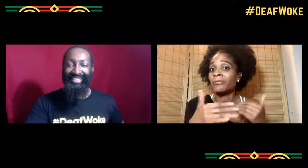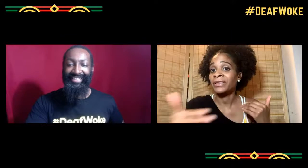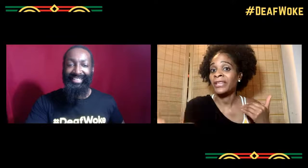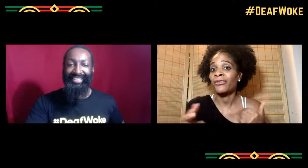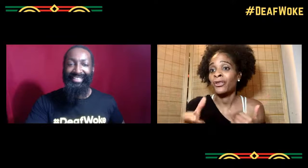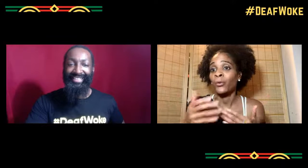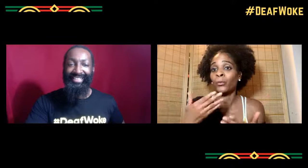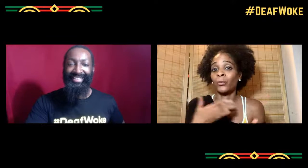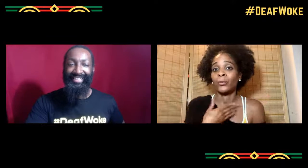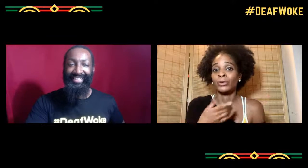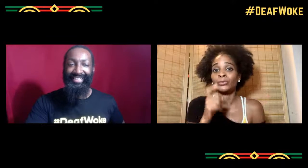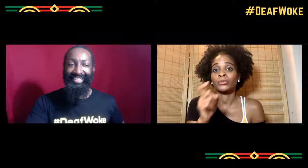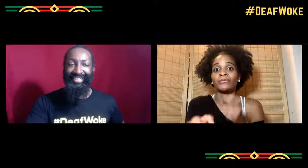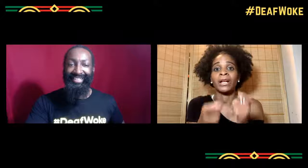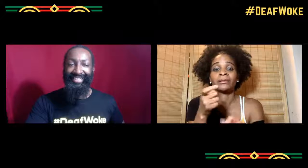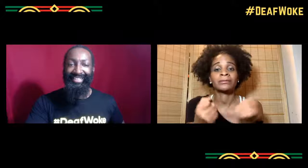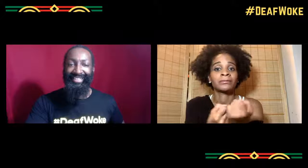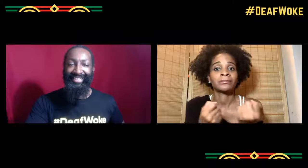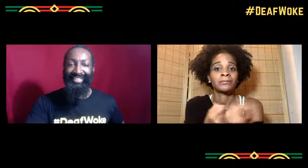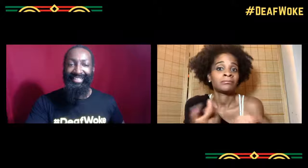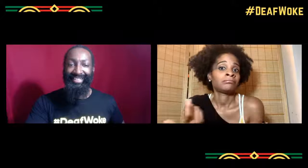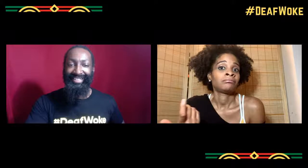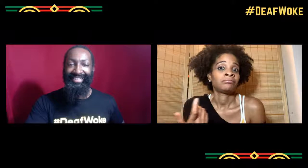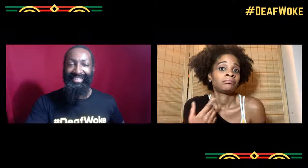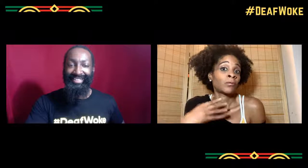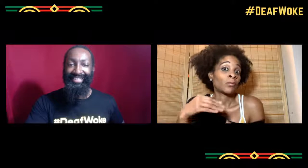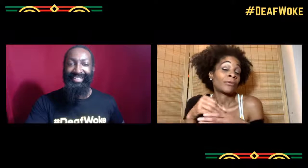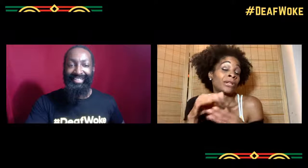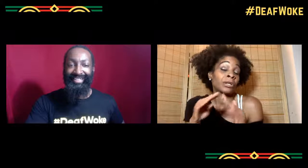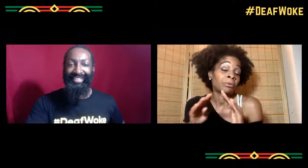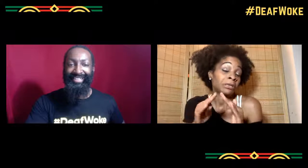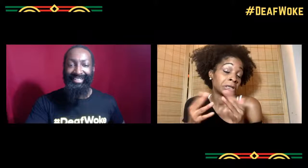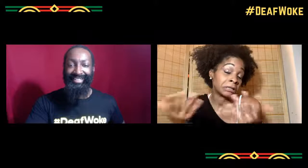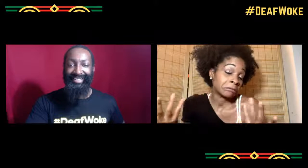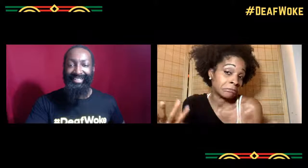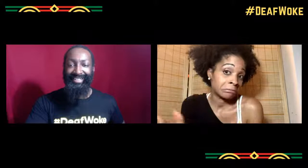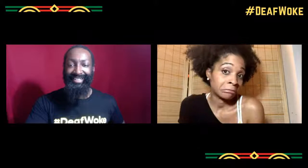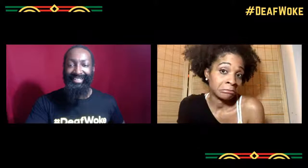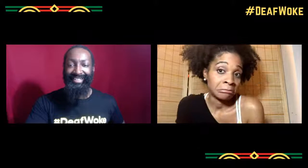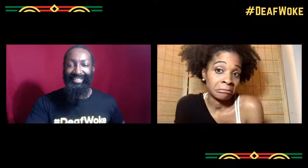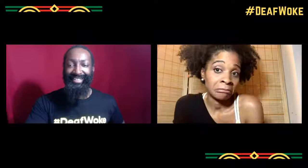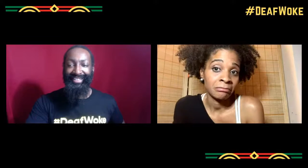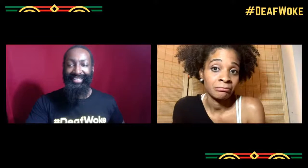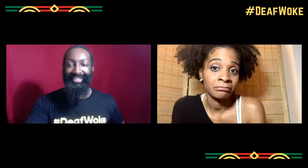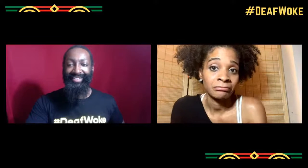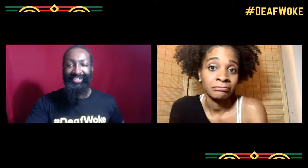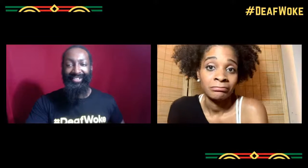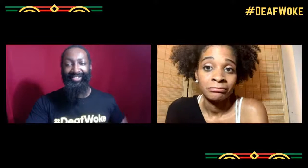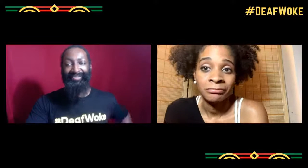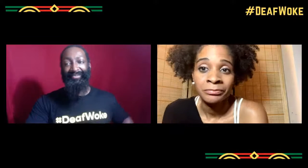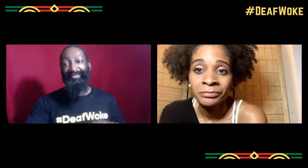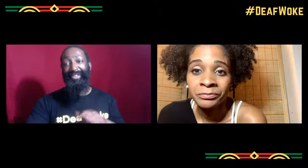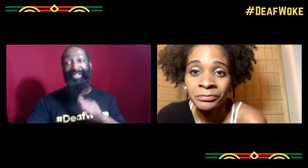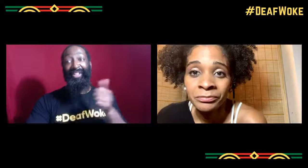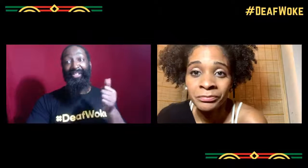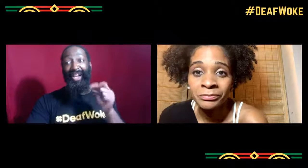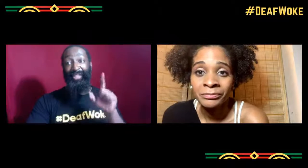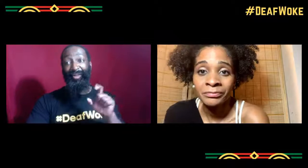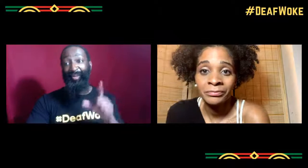something, that will give you, some credibility.